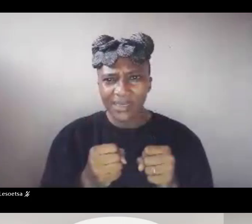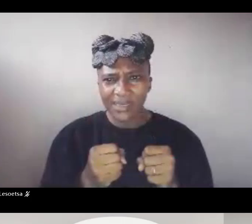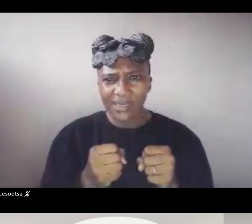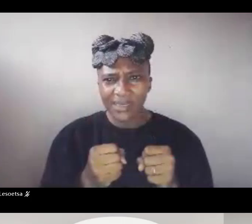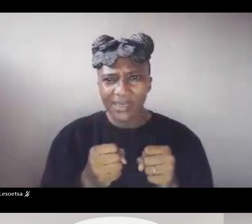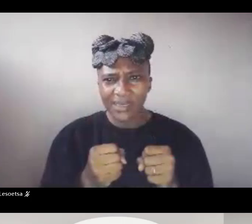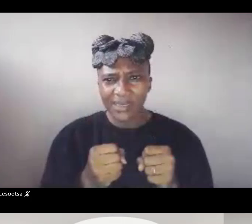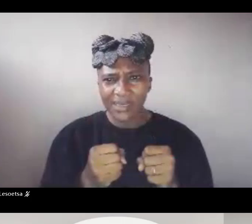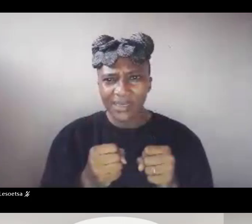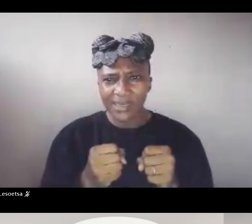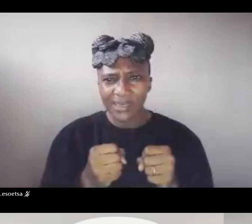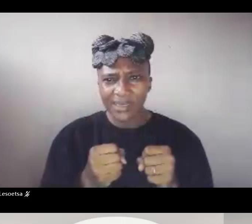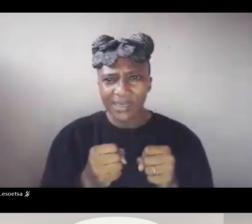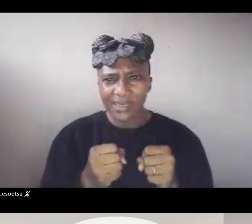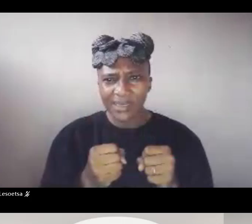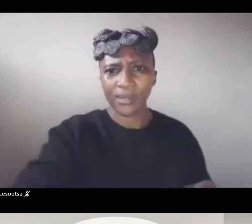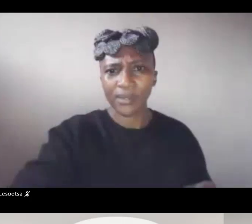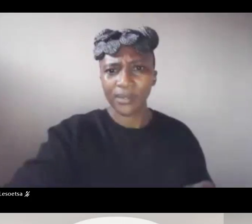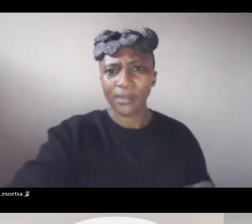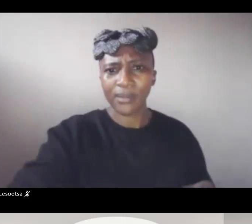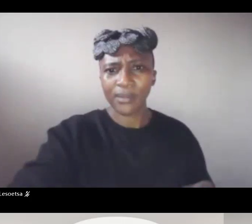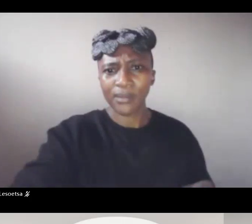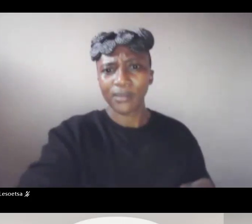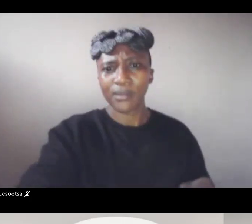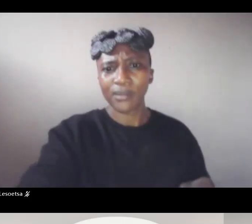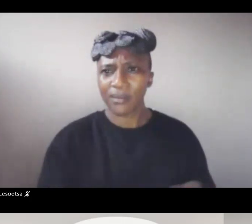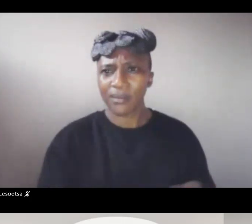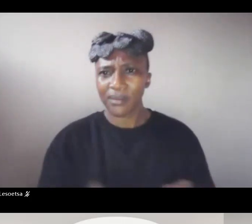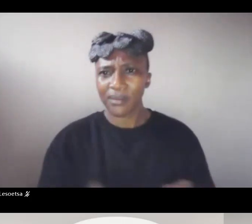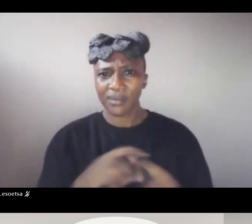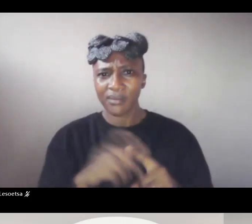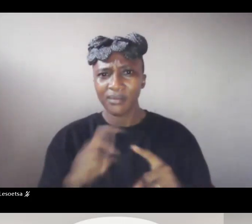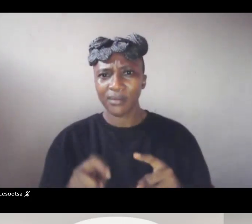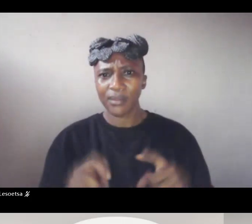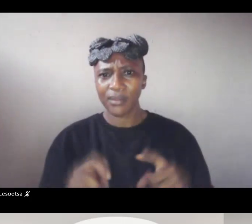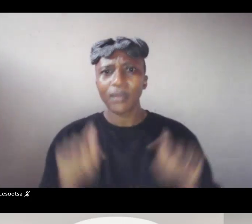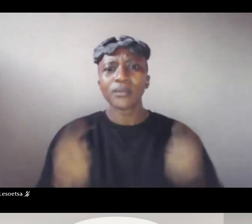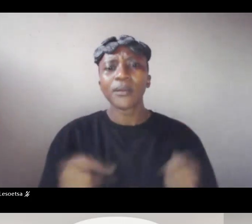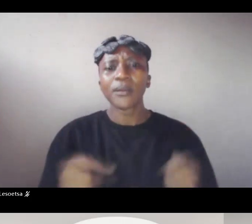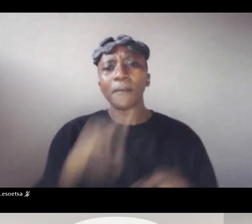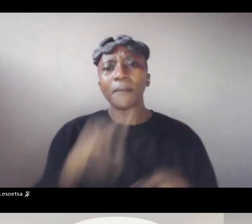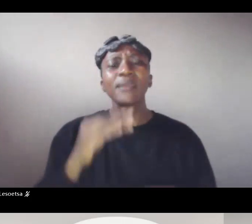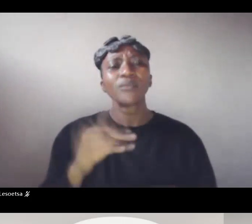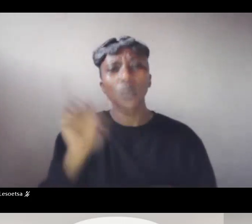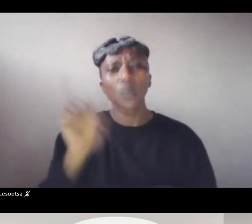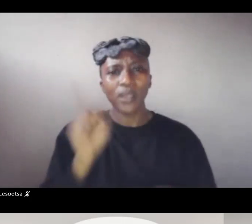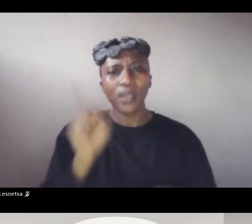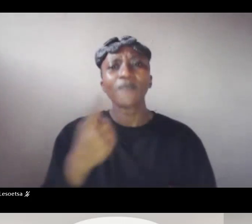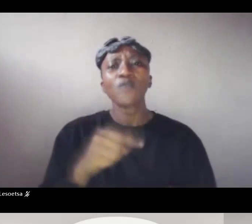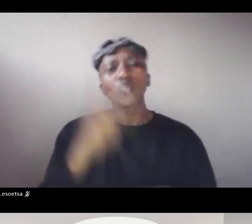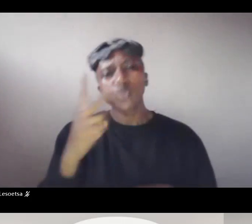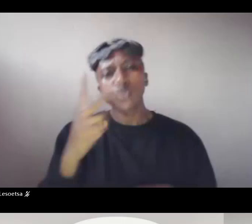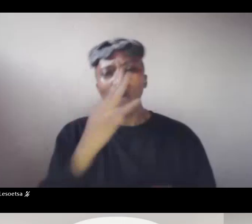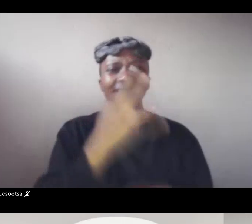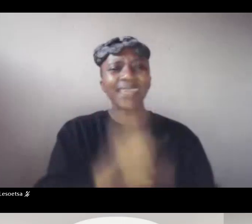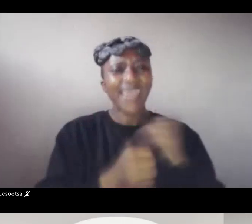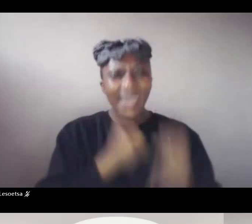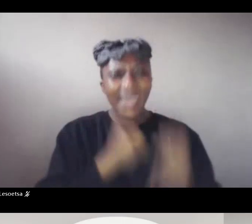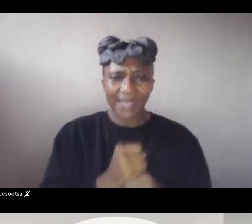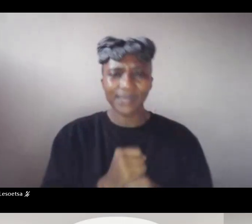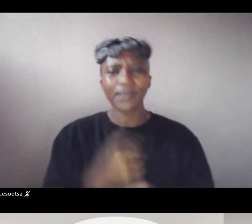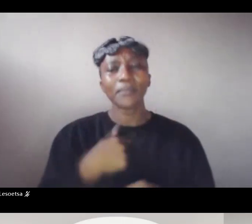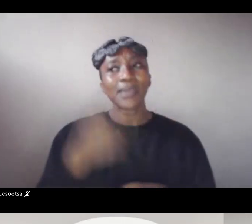And I think for now, it's been 2 or 3 years, I've never seen her. So you tend to forget because you are